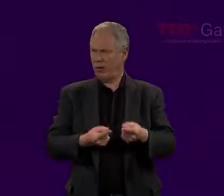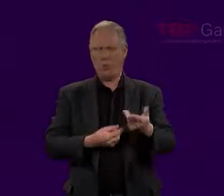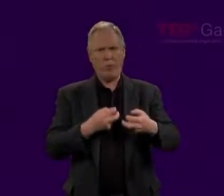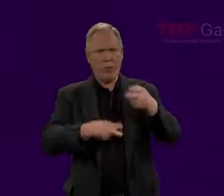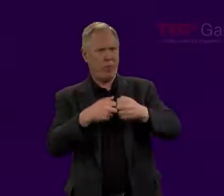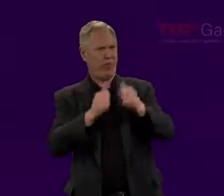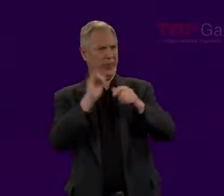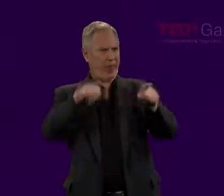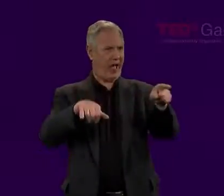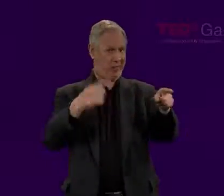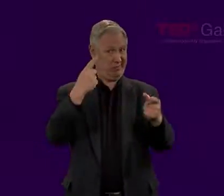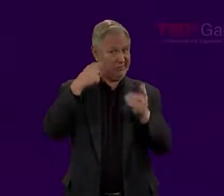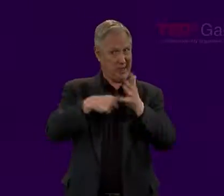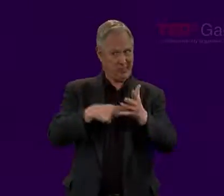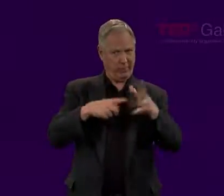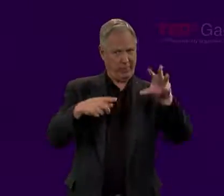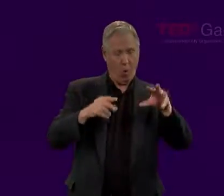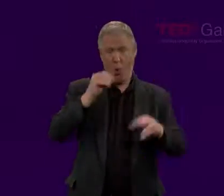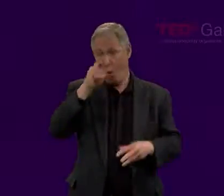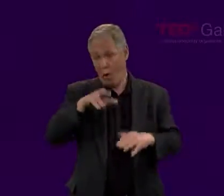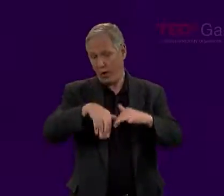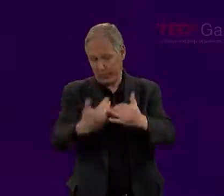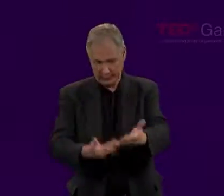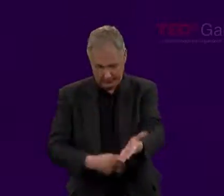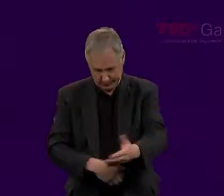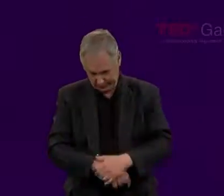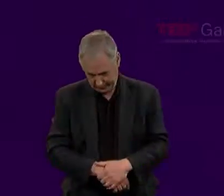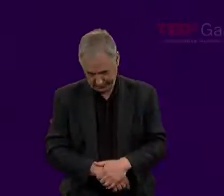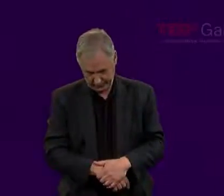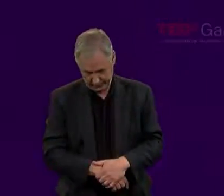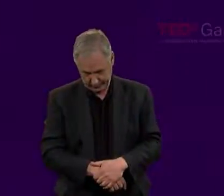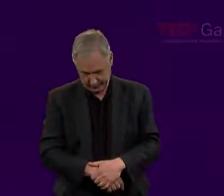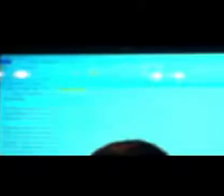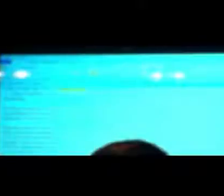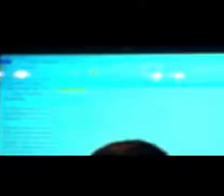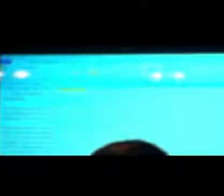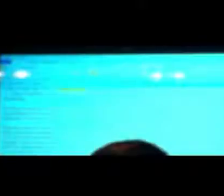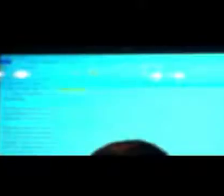It's a struggle sometimes with the light and the visibility.